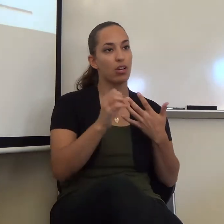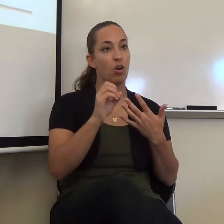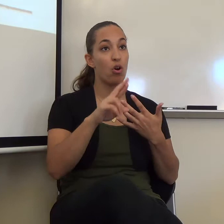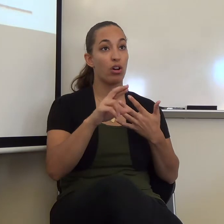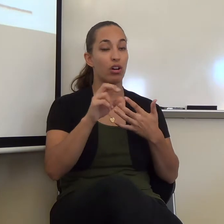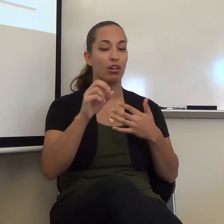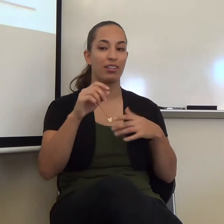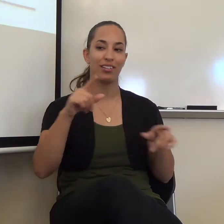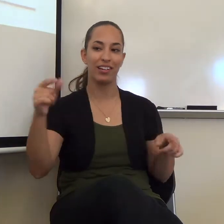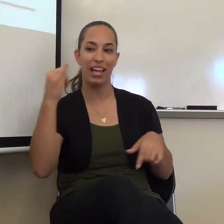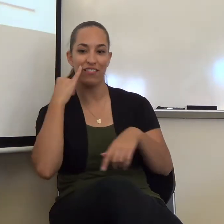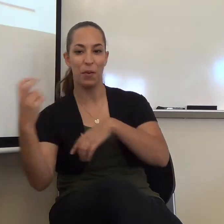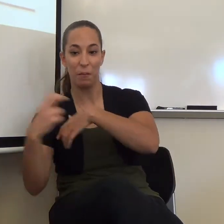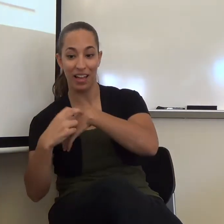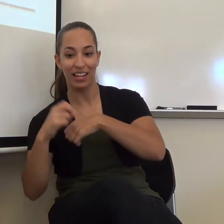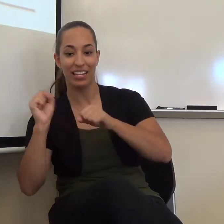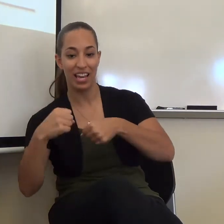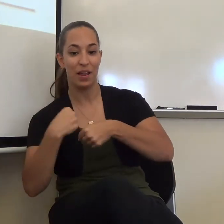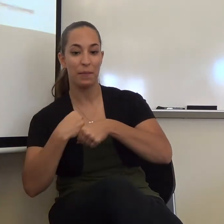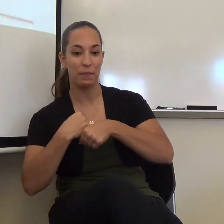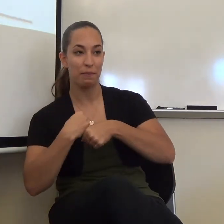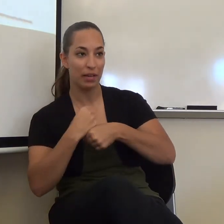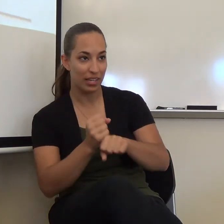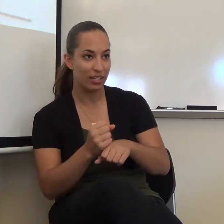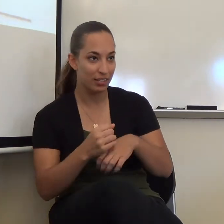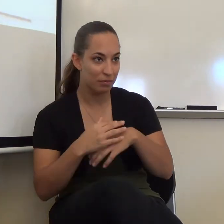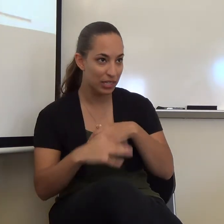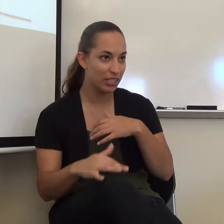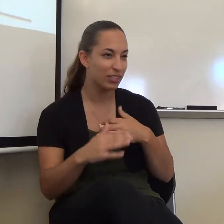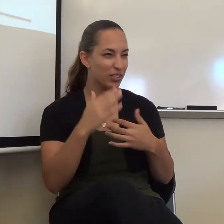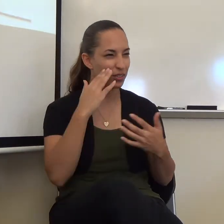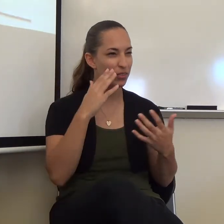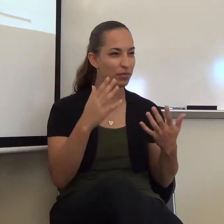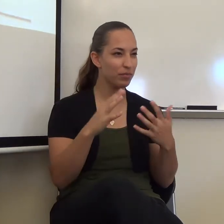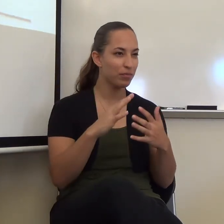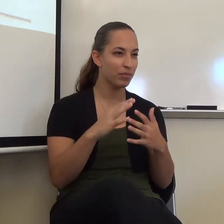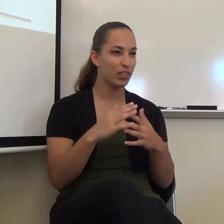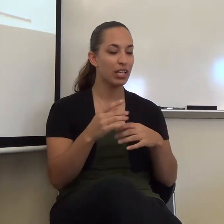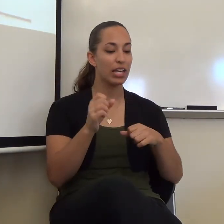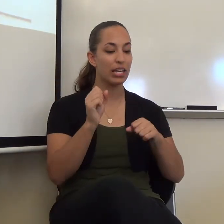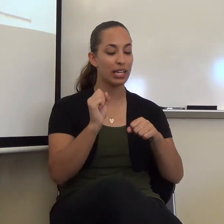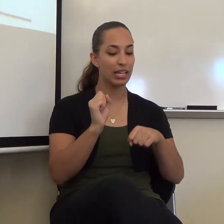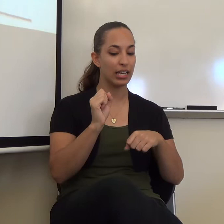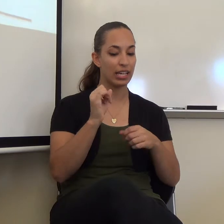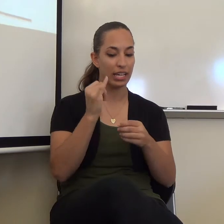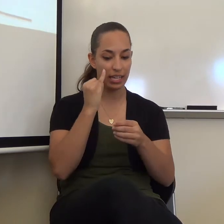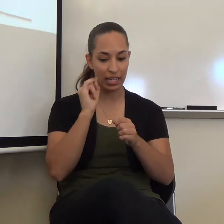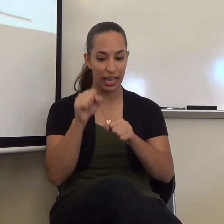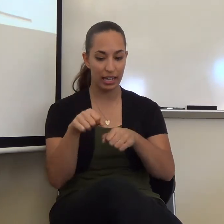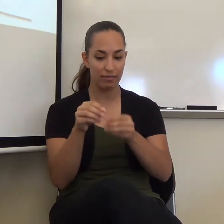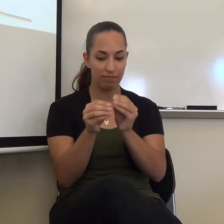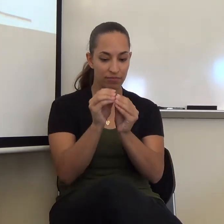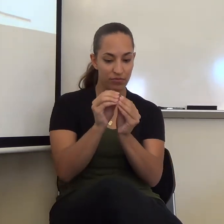It's interesting, it's exactly the opposite. One stops uncontrolled bleeding, one